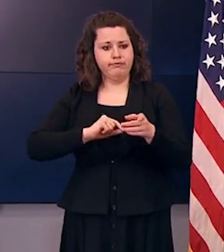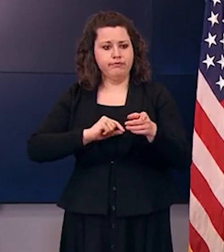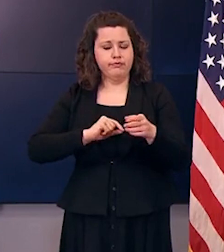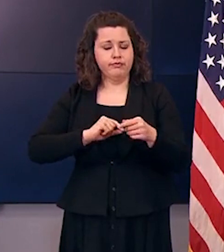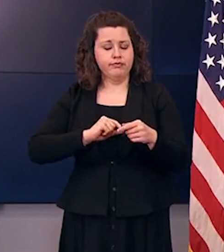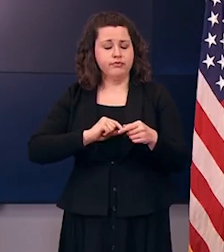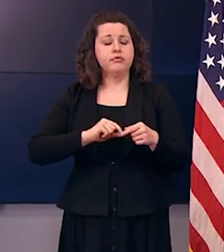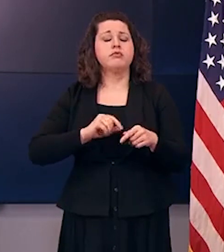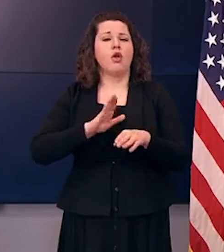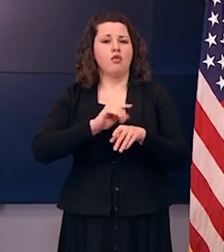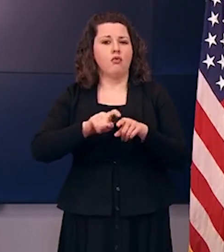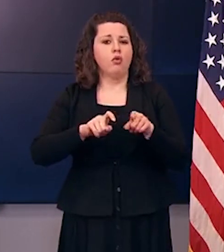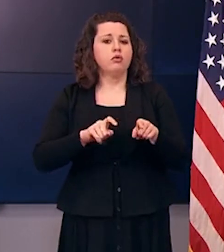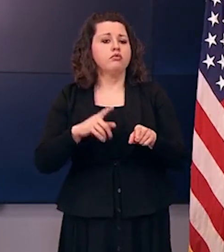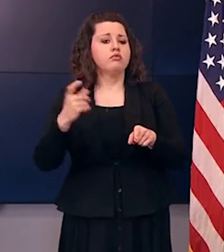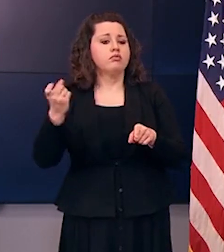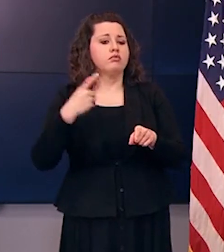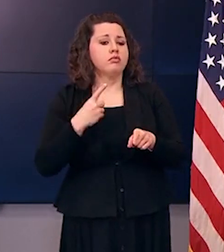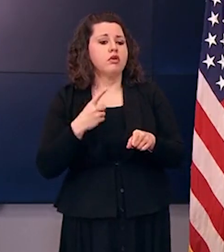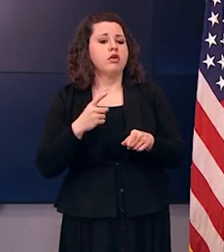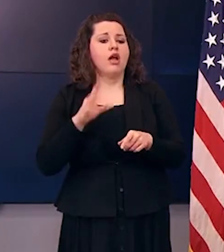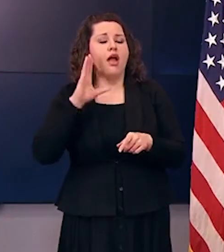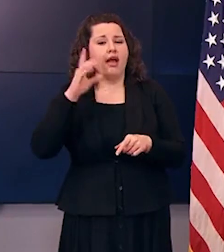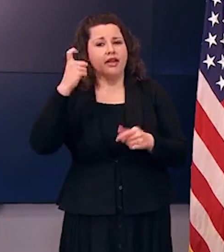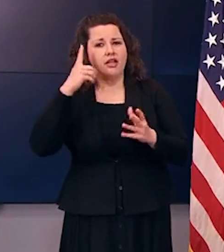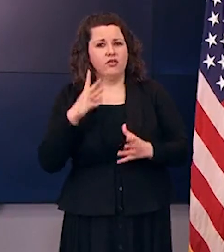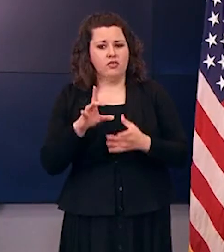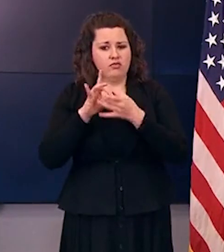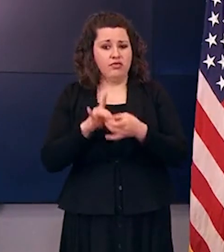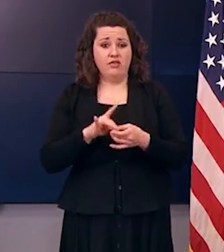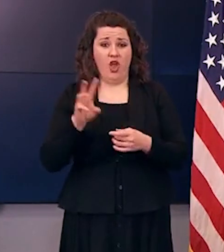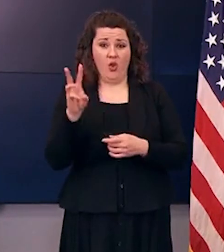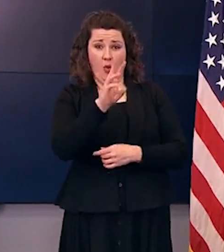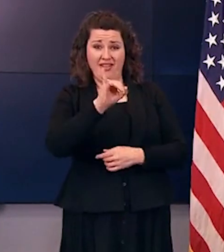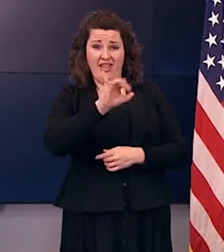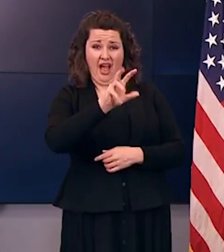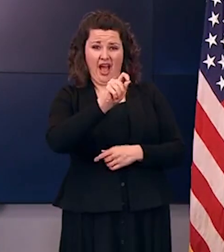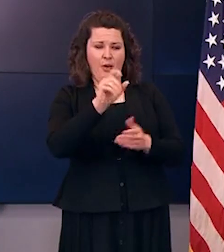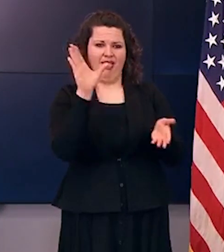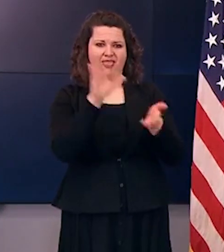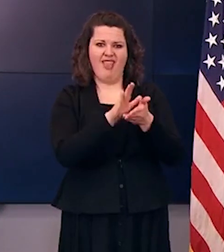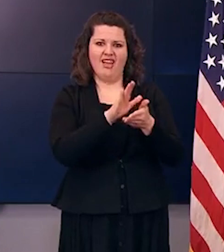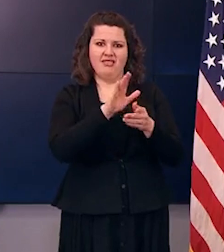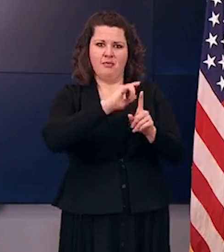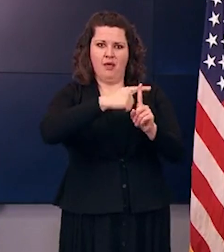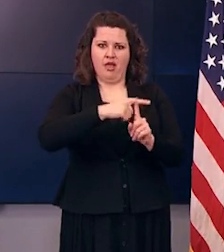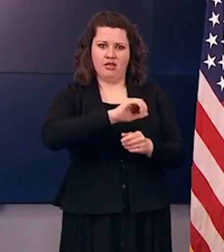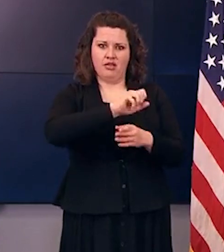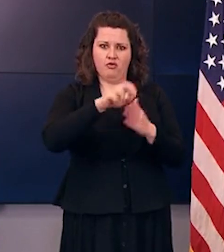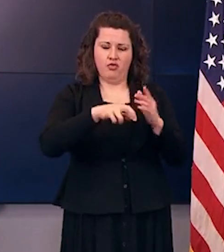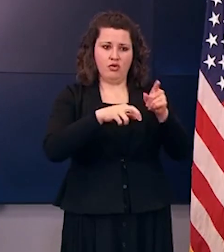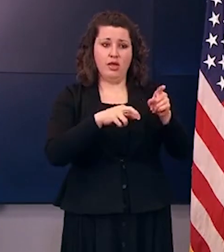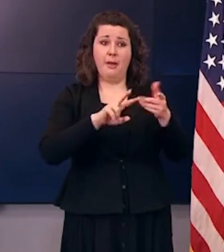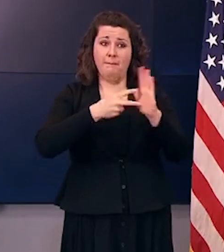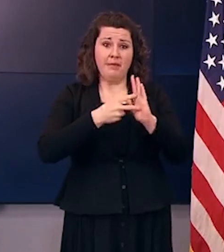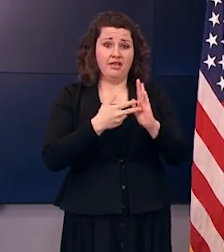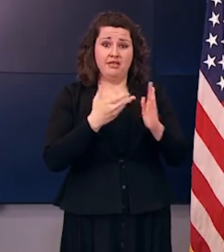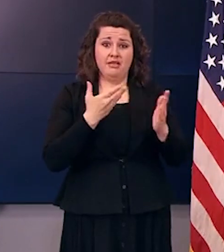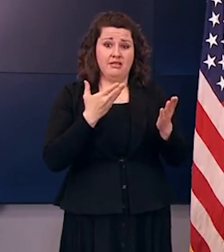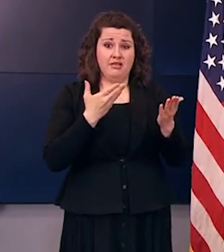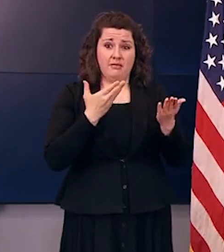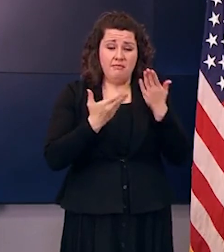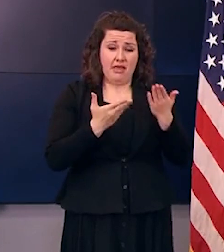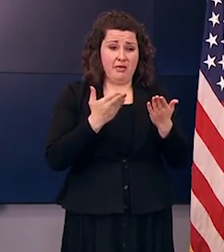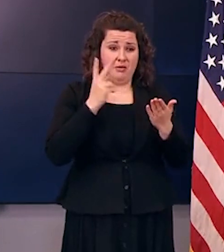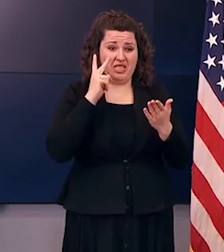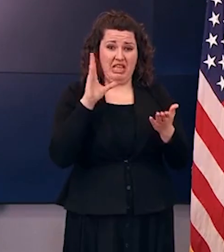Hi, Governor. Regarding the lack of cases in western Iowa, does that mean we might not see the same number of infections as eastern Iowa,